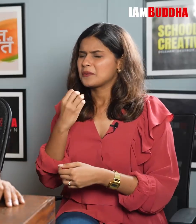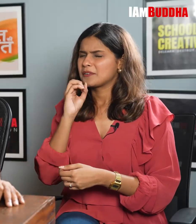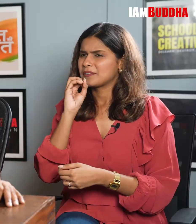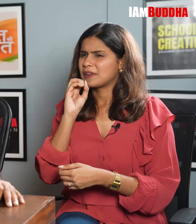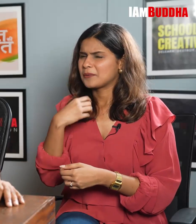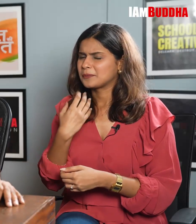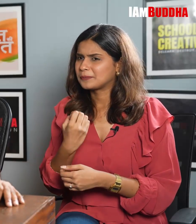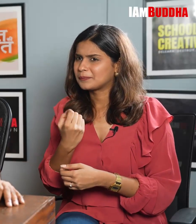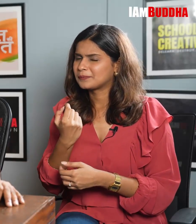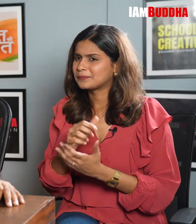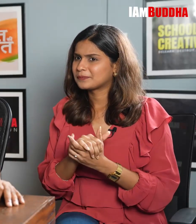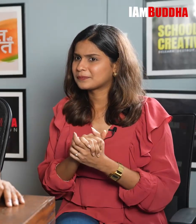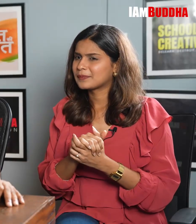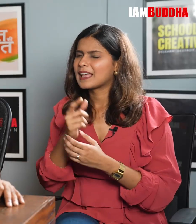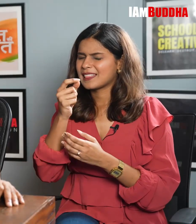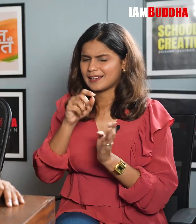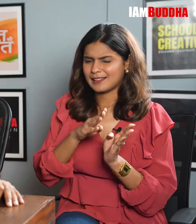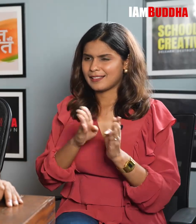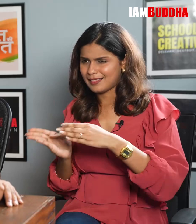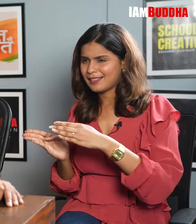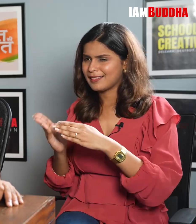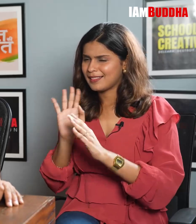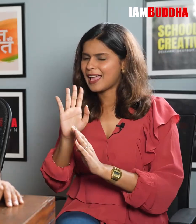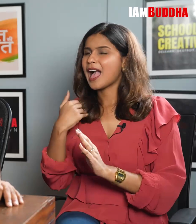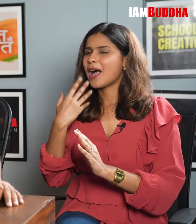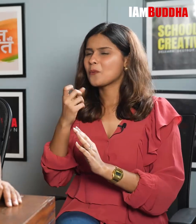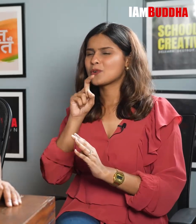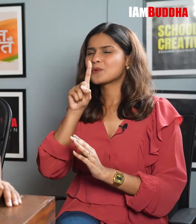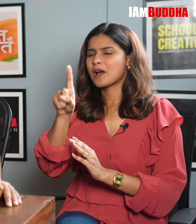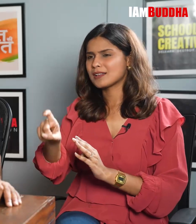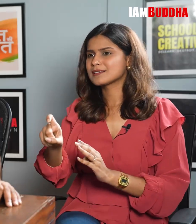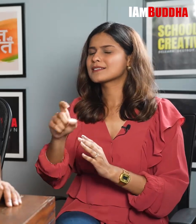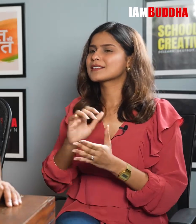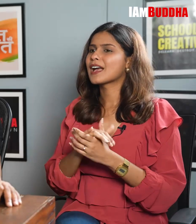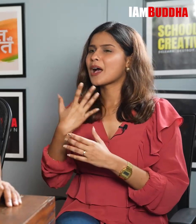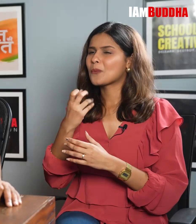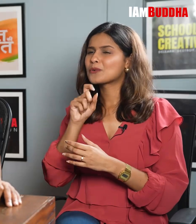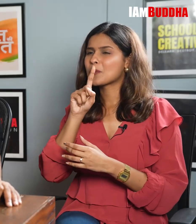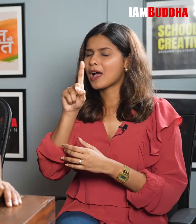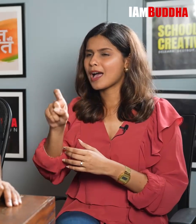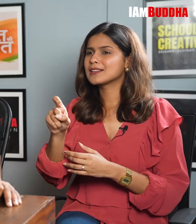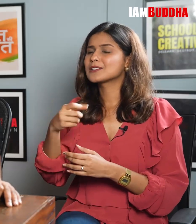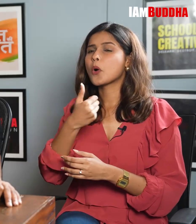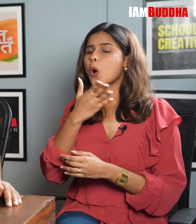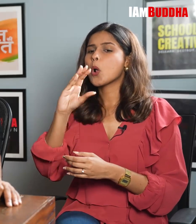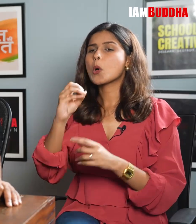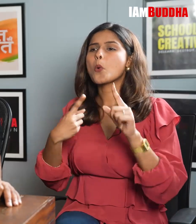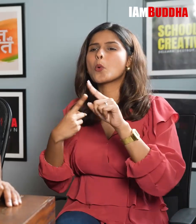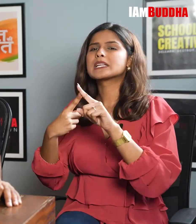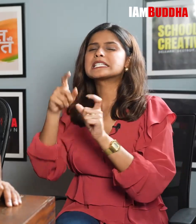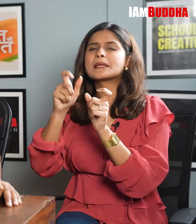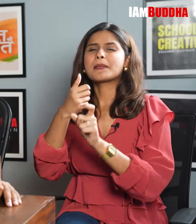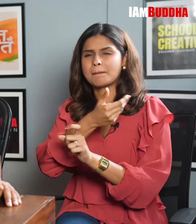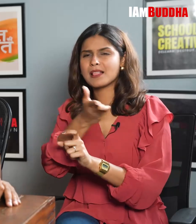take a little diversion and I want to ask all the OTT people,